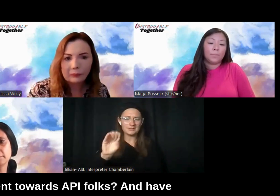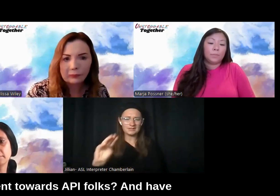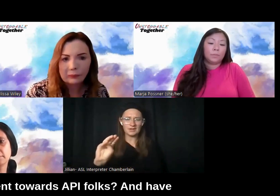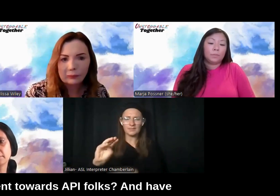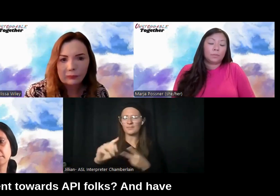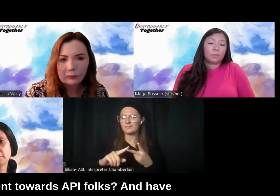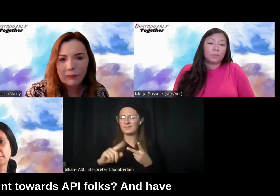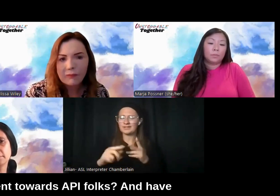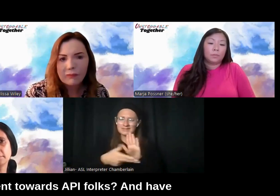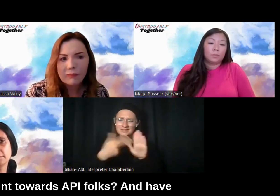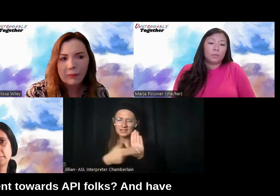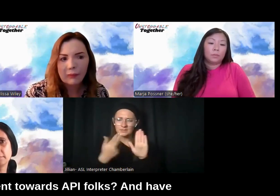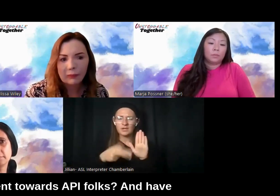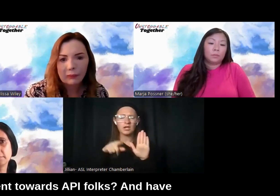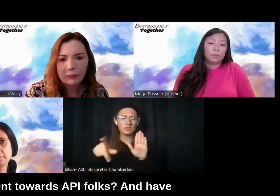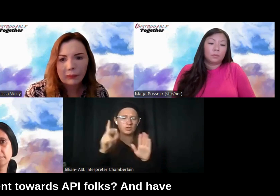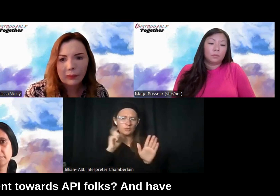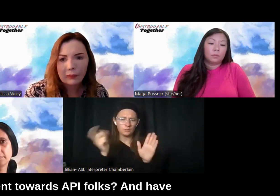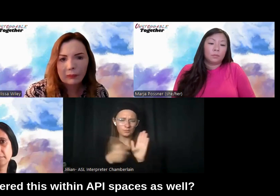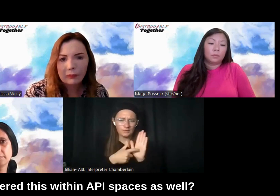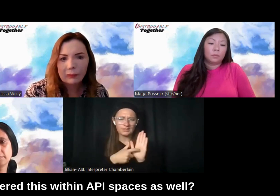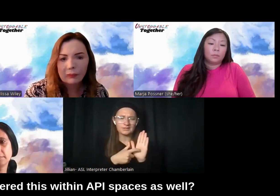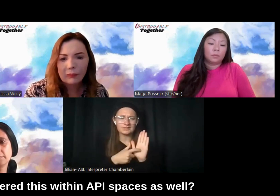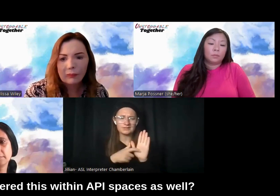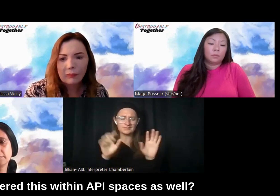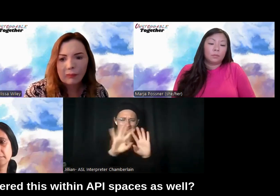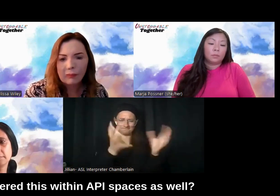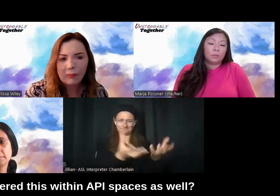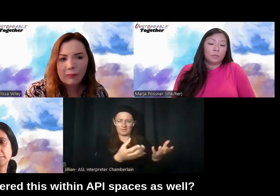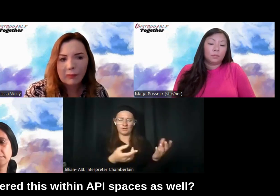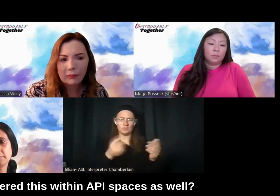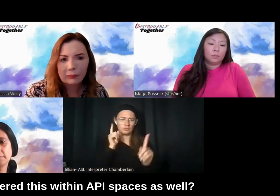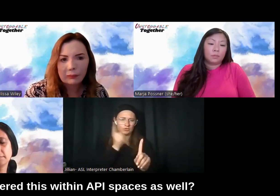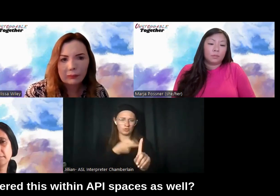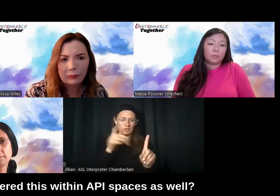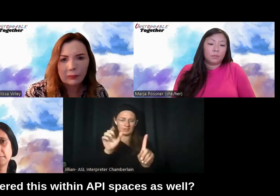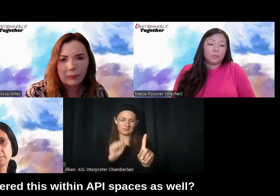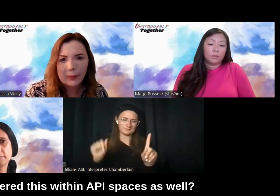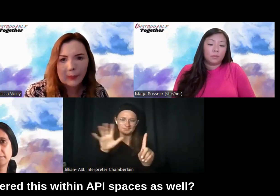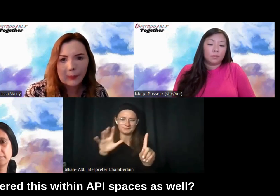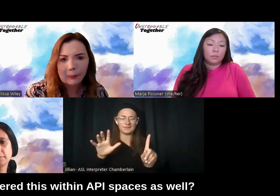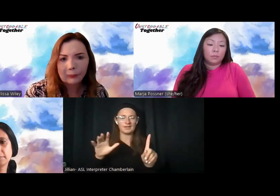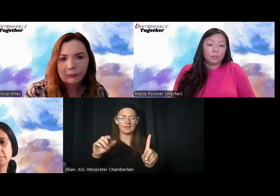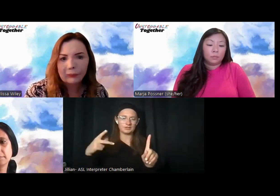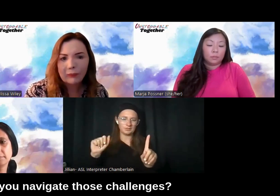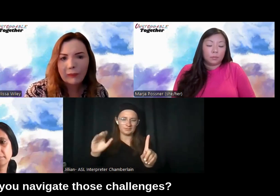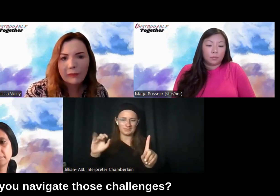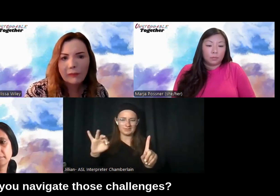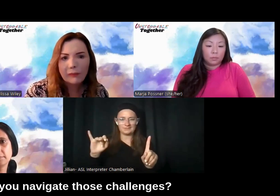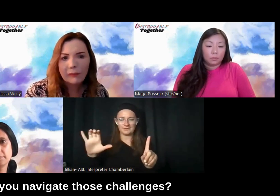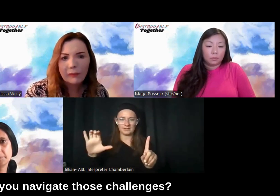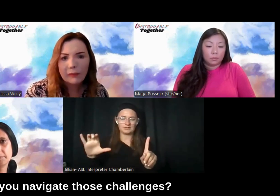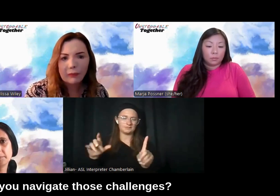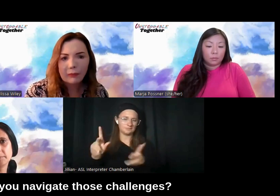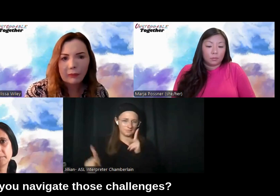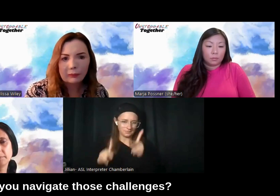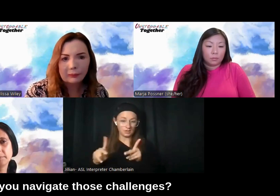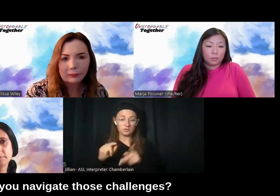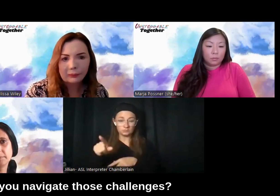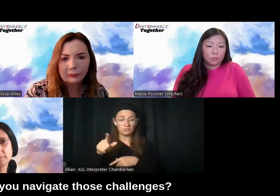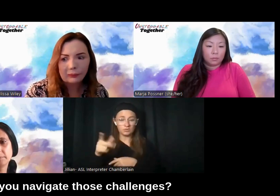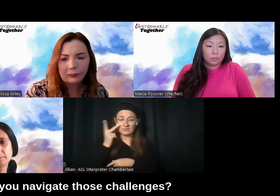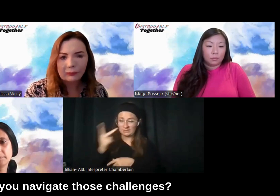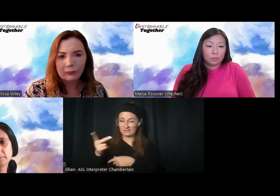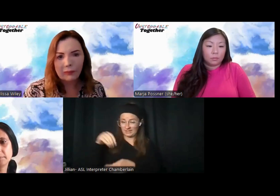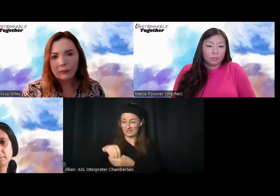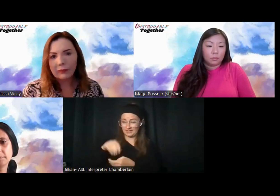disability movement towards API folks? And have you encountered this within API spaces as well? How do you